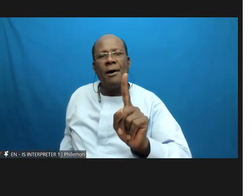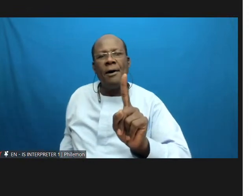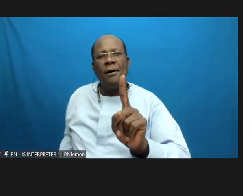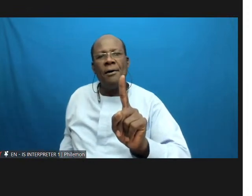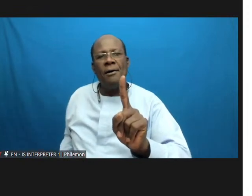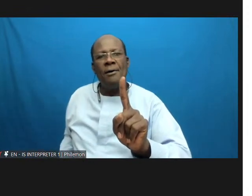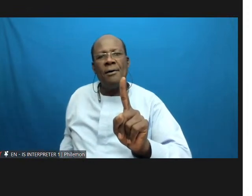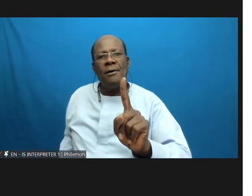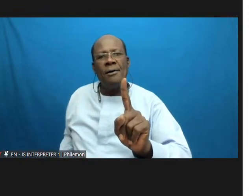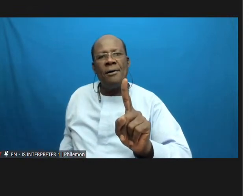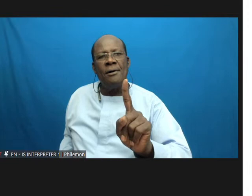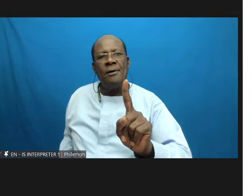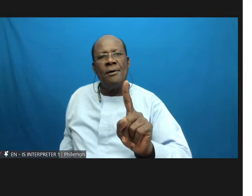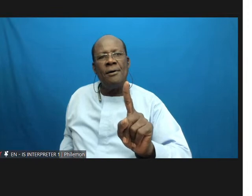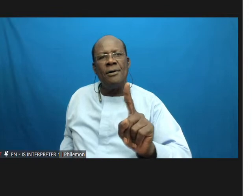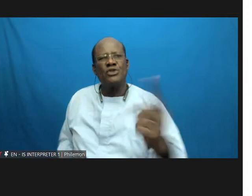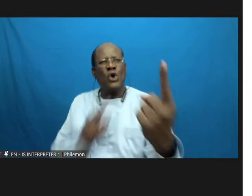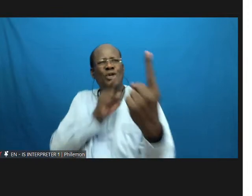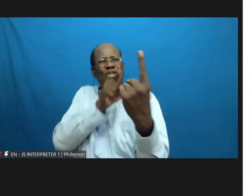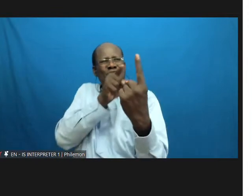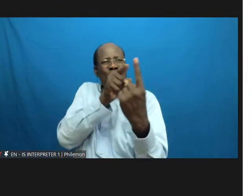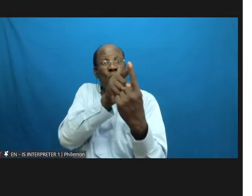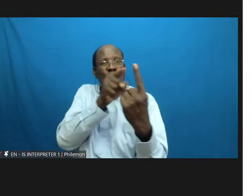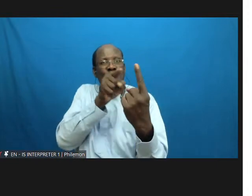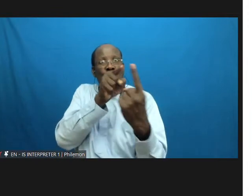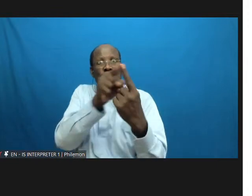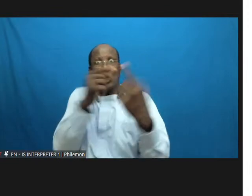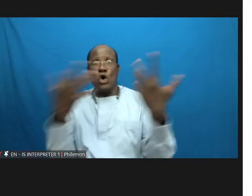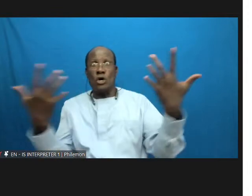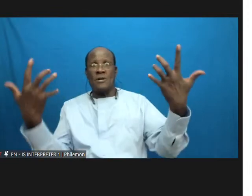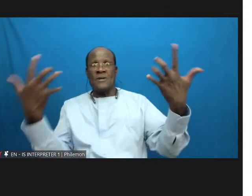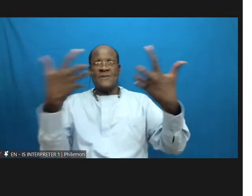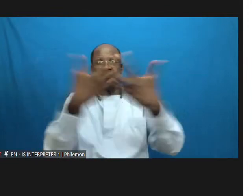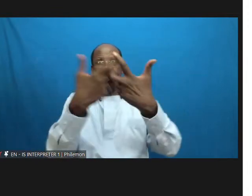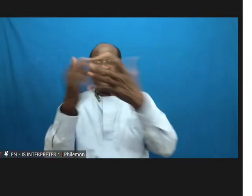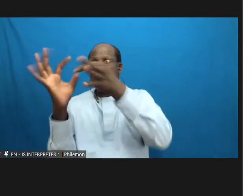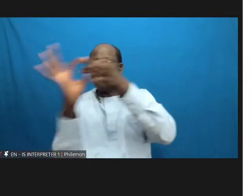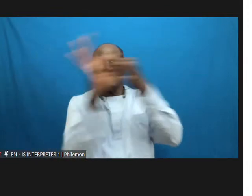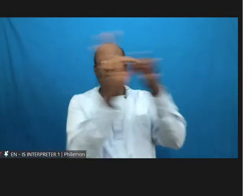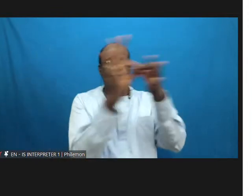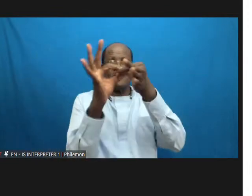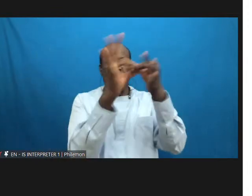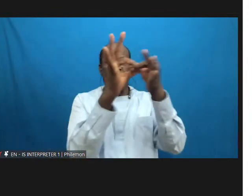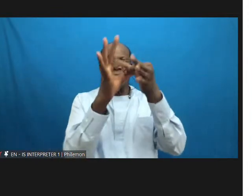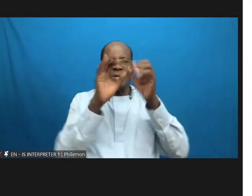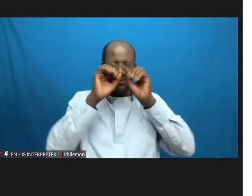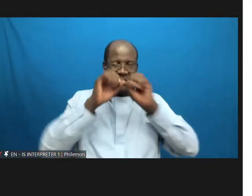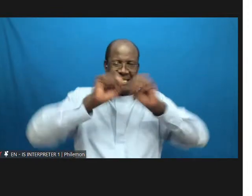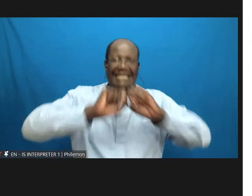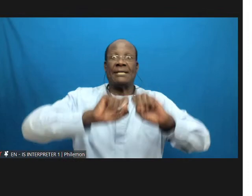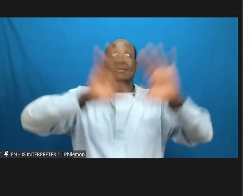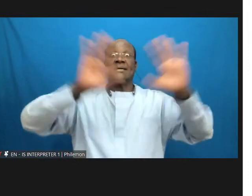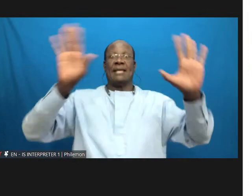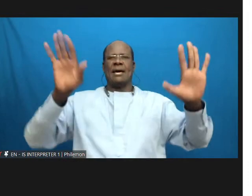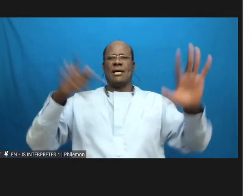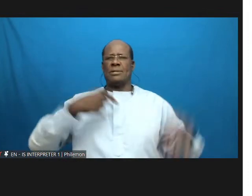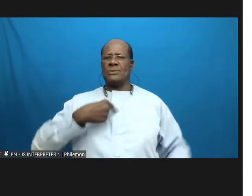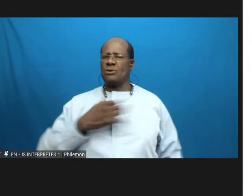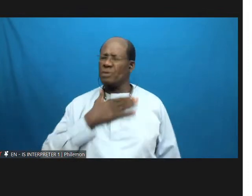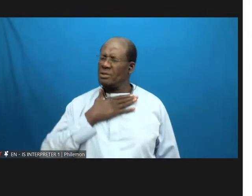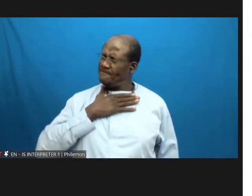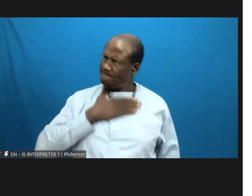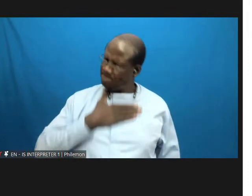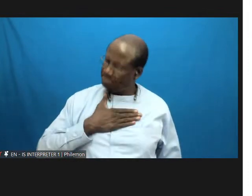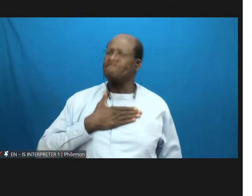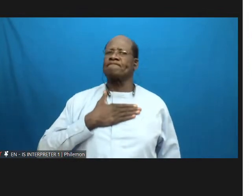goals needs to be seen. So I really wish that there'll be a mechanism